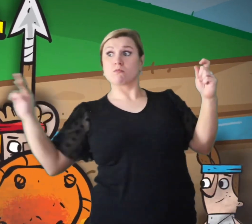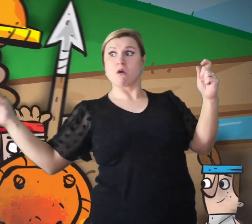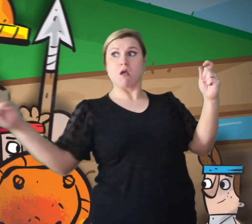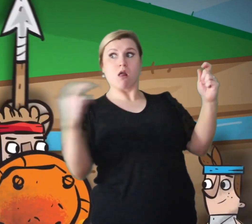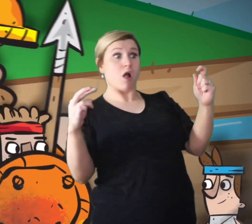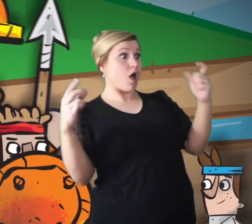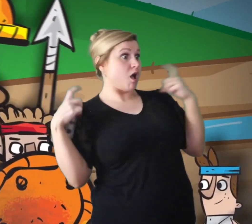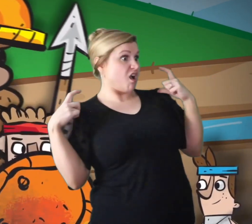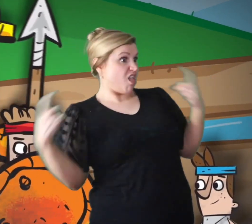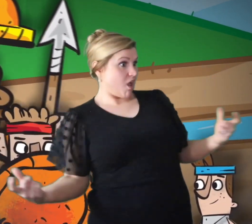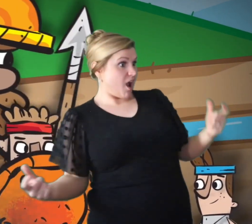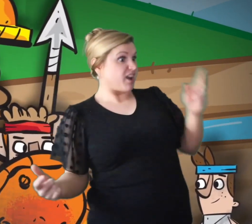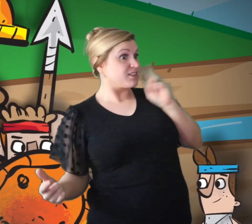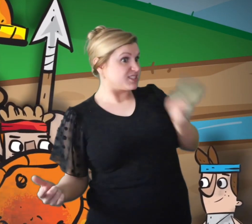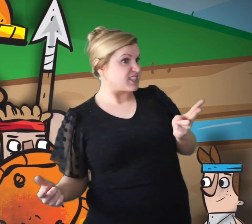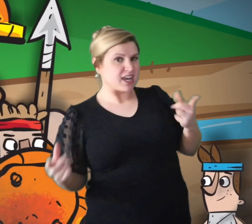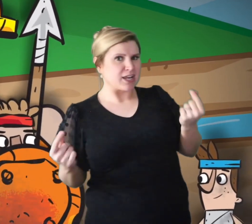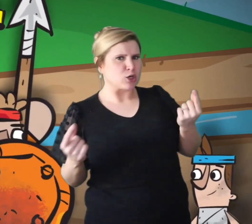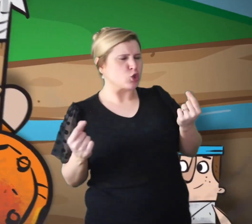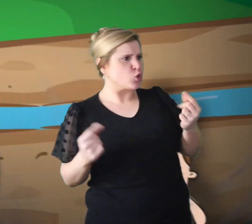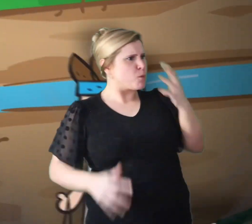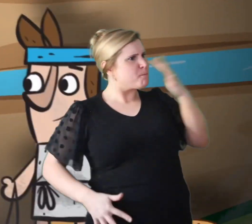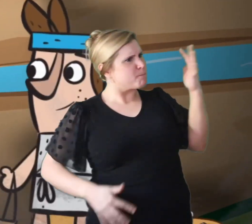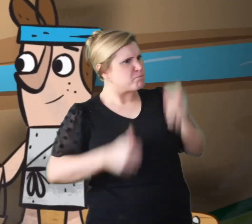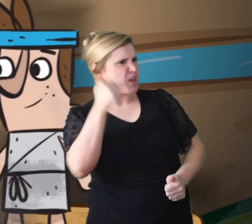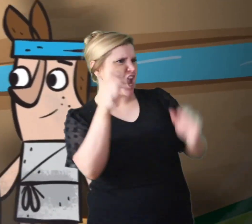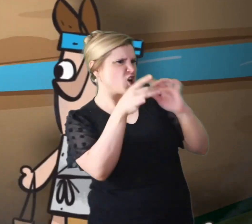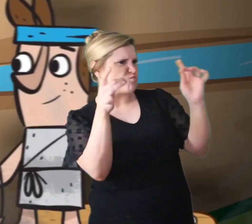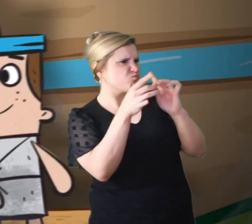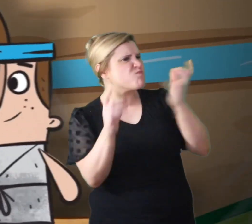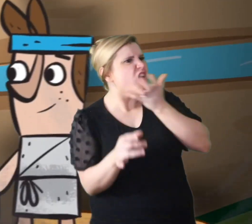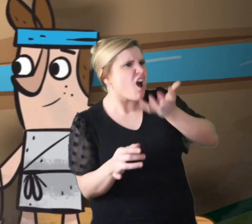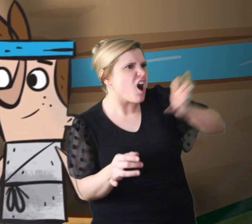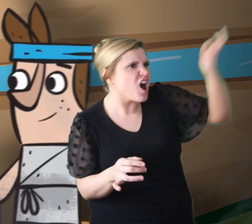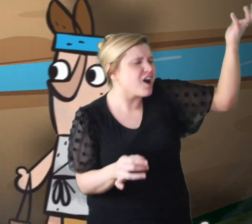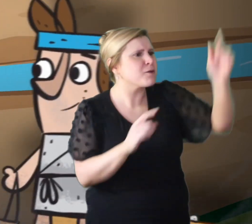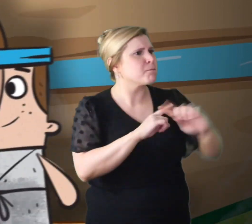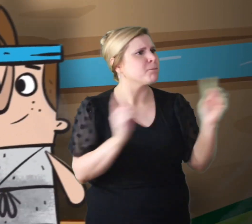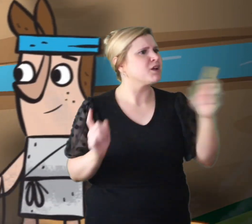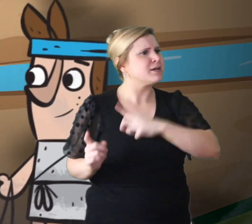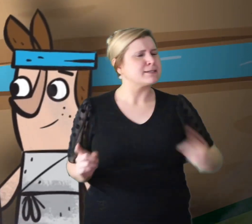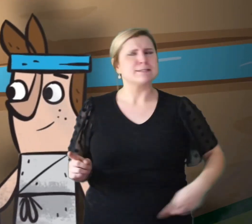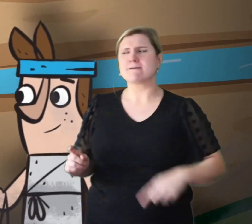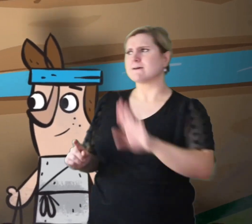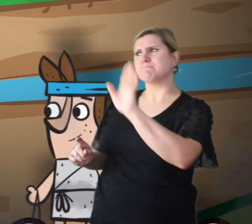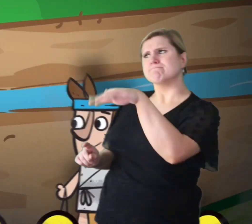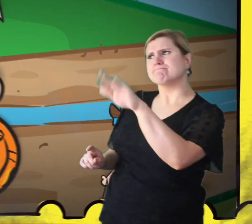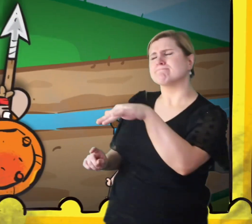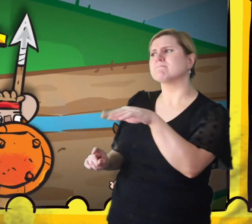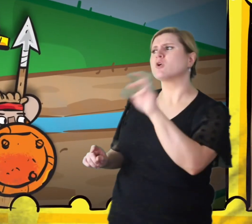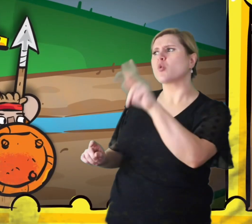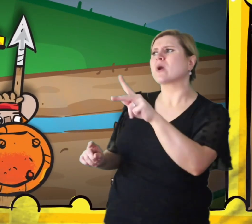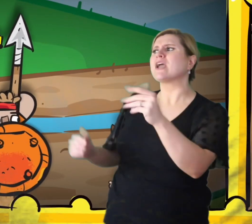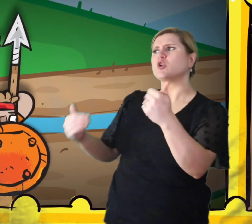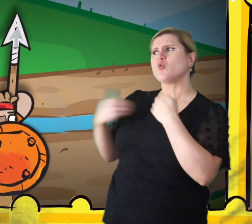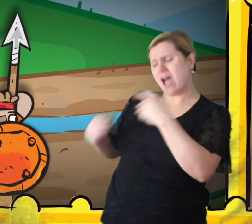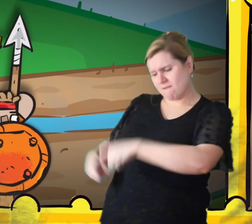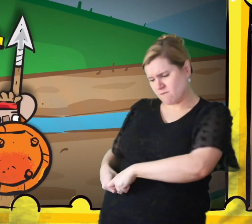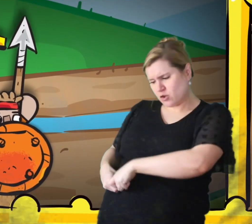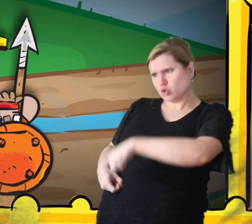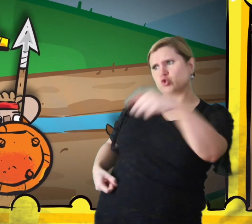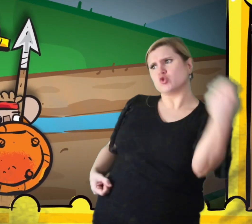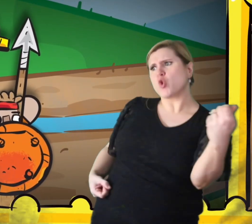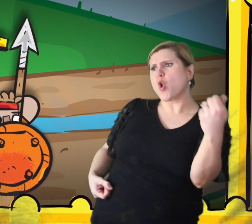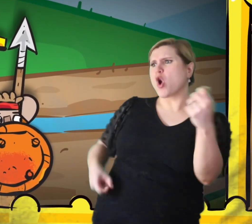David. But David said, "You come to me with a sword, spear, and javelin, but I come to you in the name